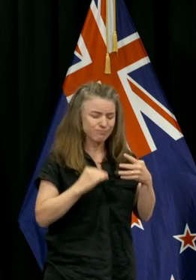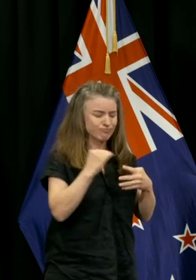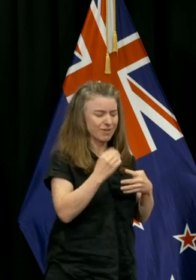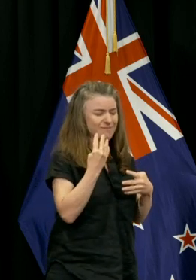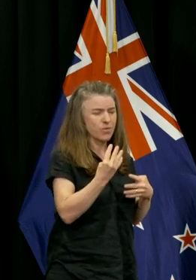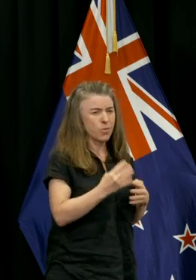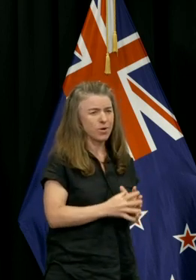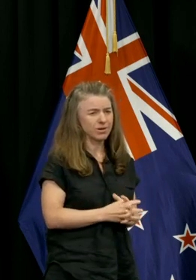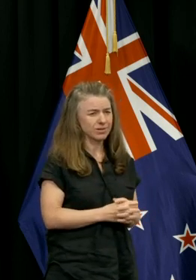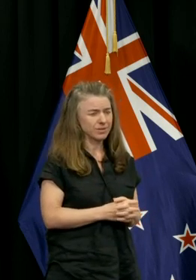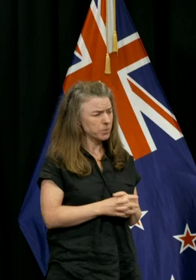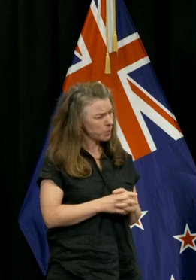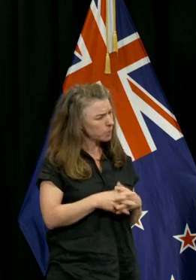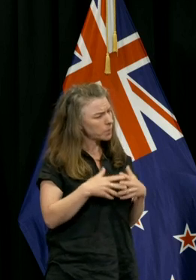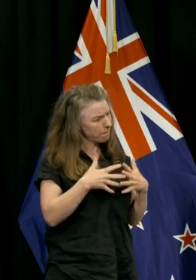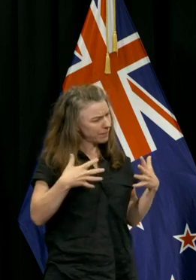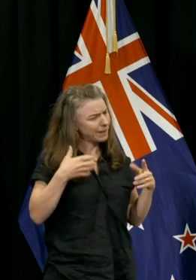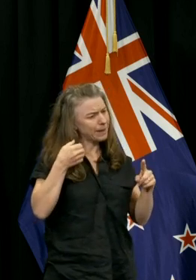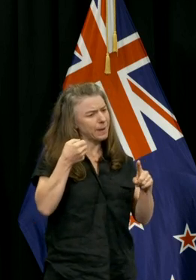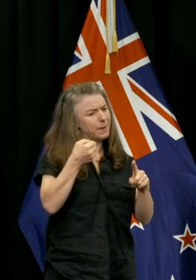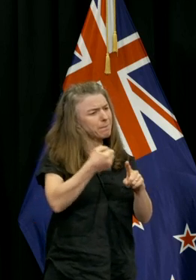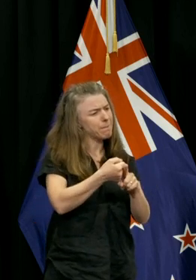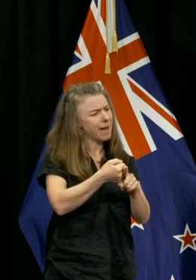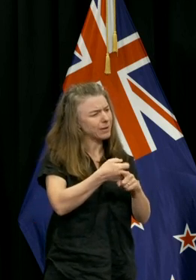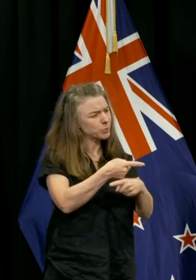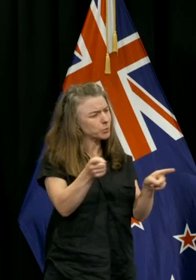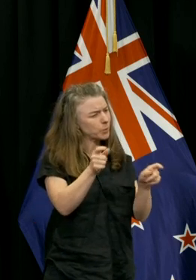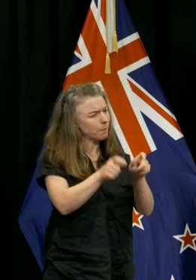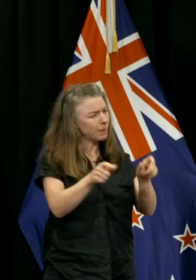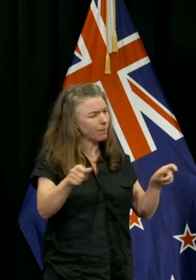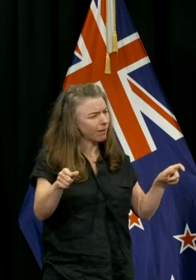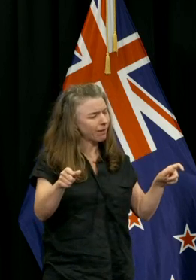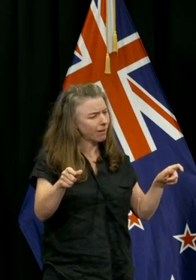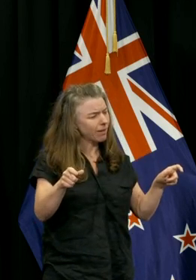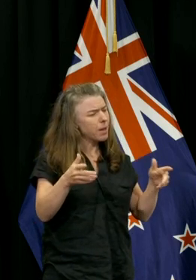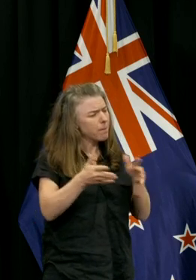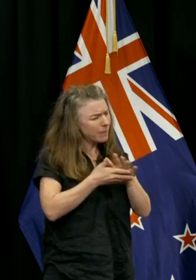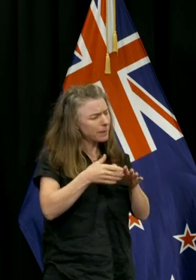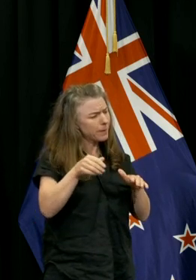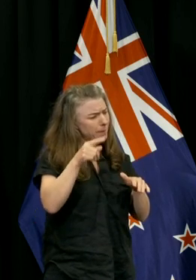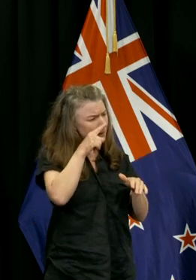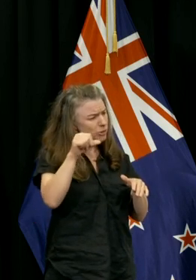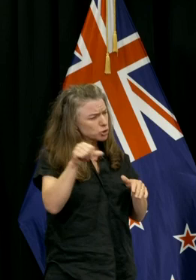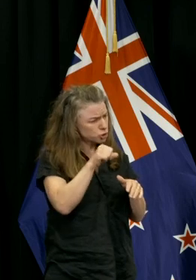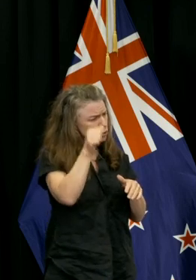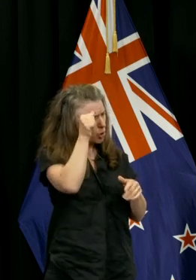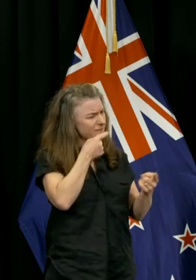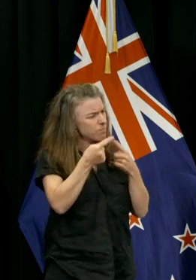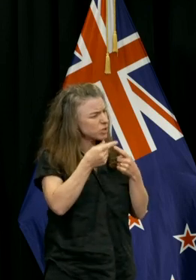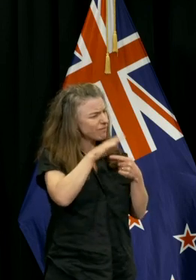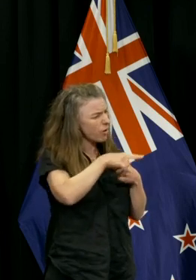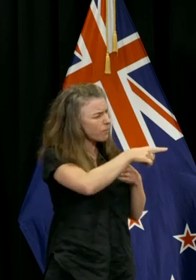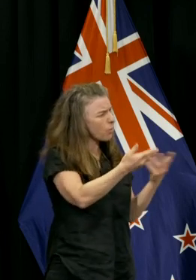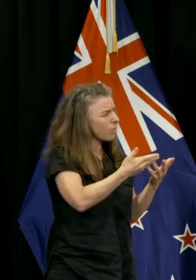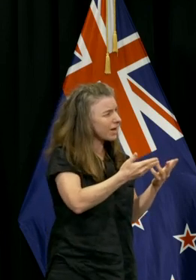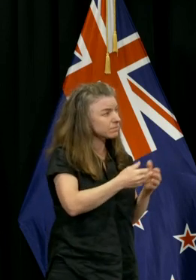unprecedented moves into people's lives, this is a huge power grab by the government. Yep. Don't you think Kiwis deserve to see that modelling for themselves? The modelling that I'm using has often been used in the